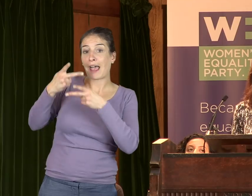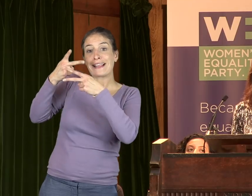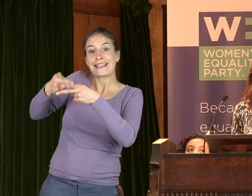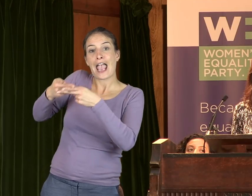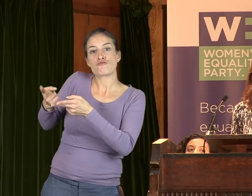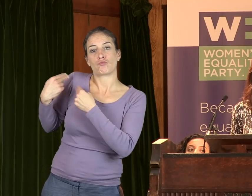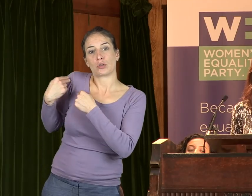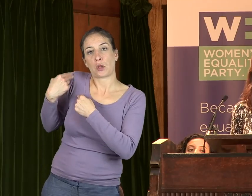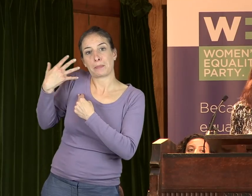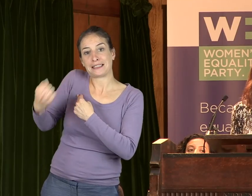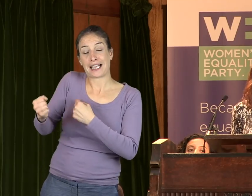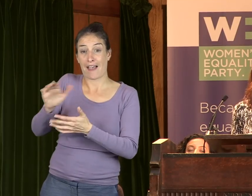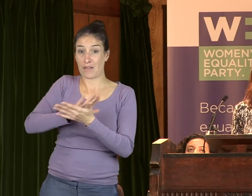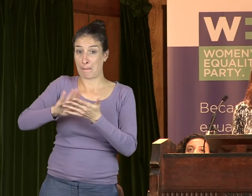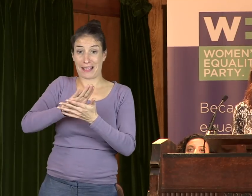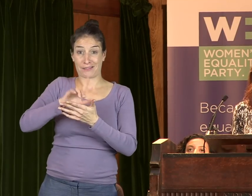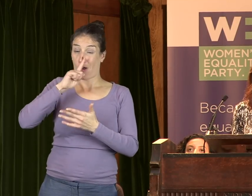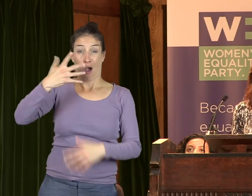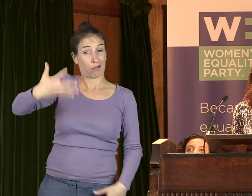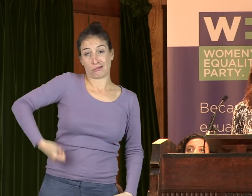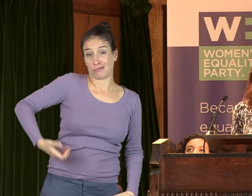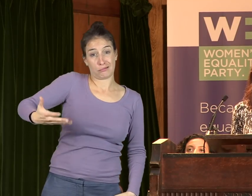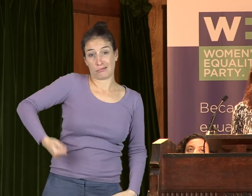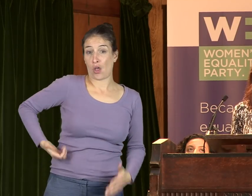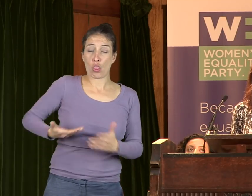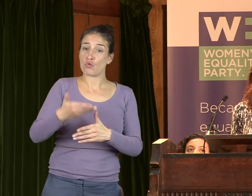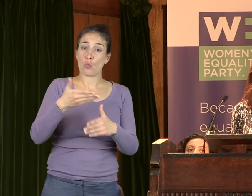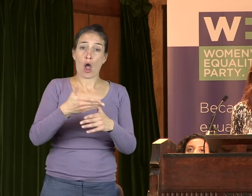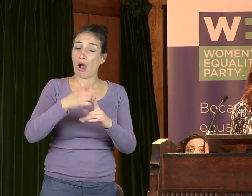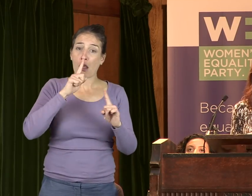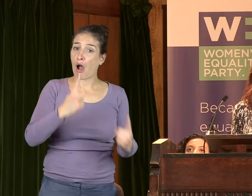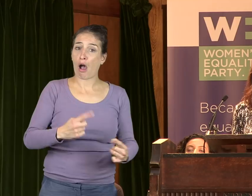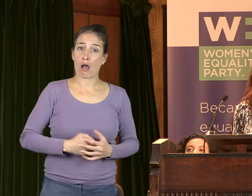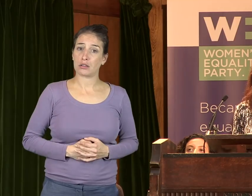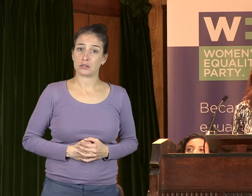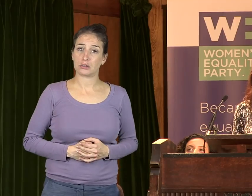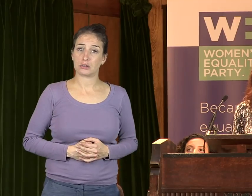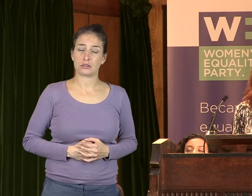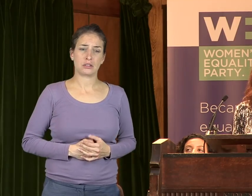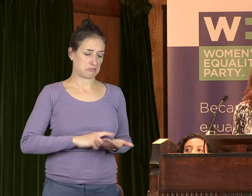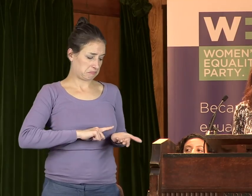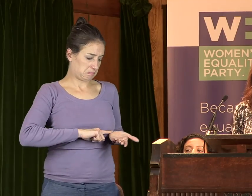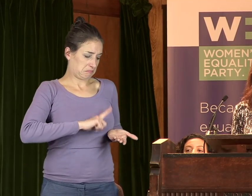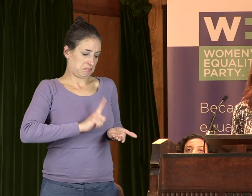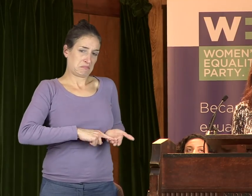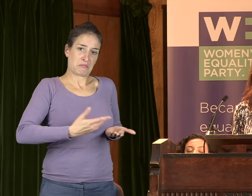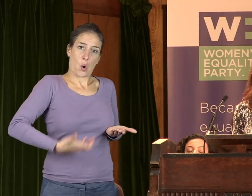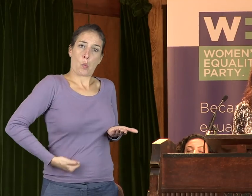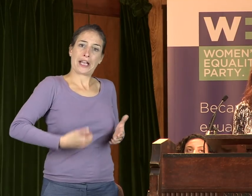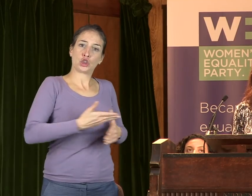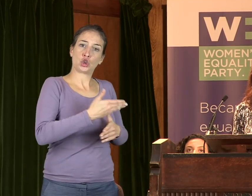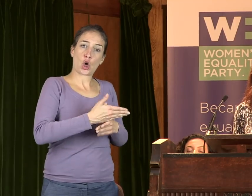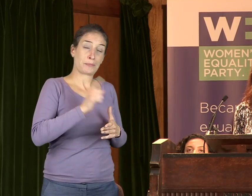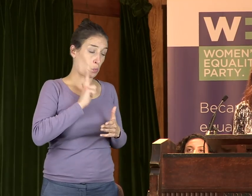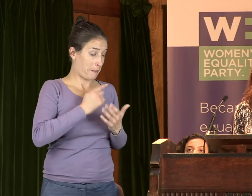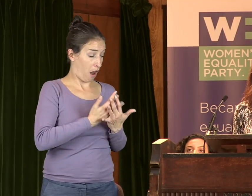massive financial penalty which persists throughout their working lives. Women are overrepresented in lower paid jobs